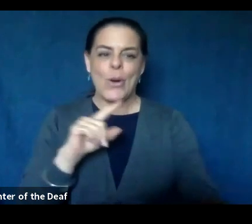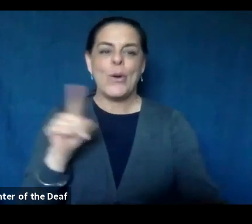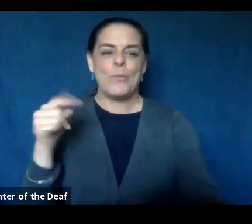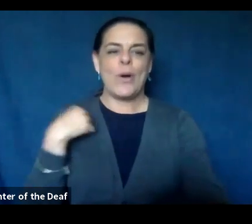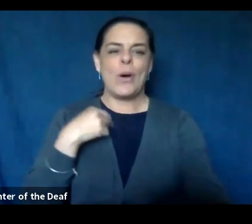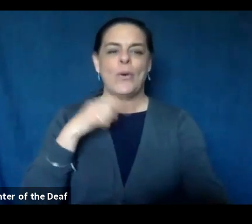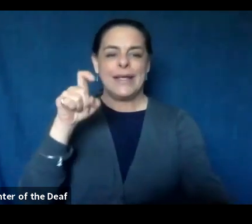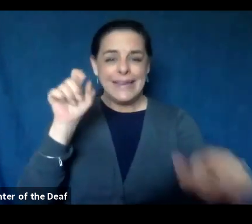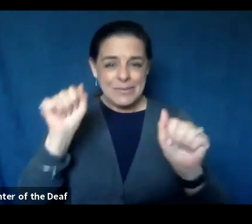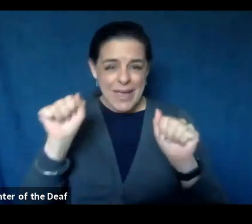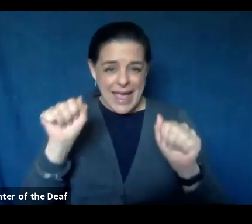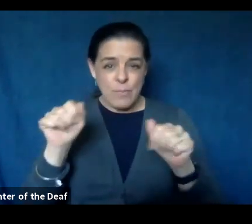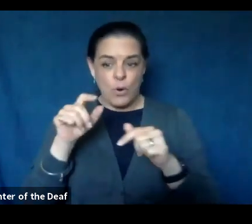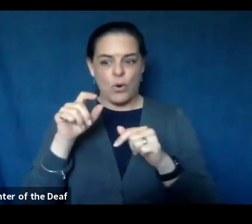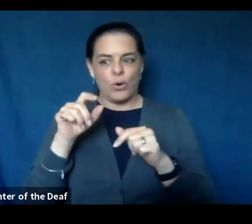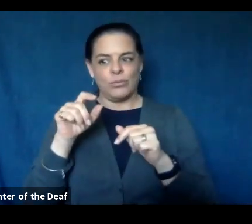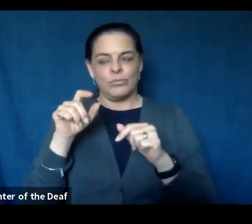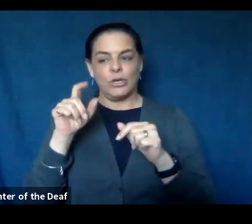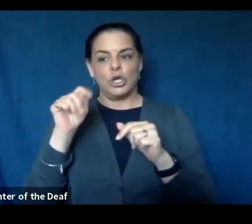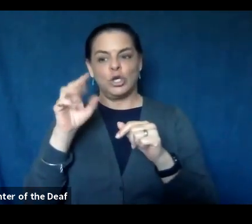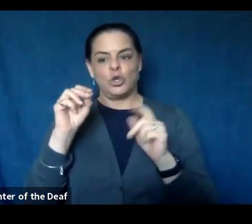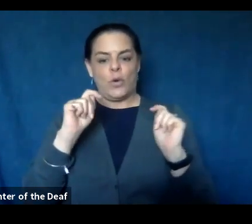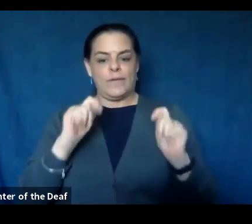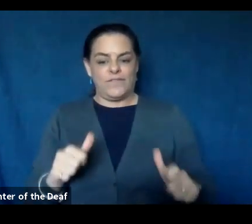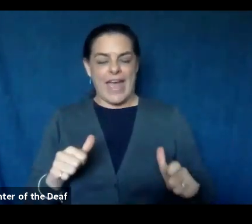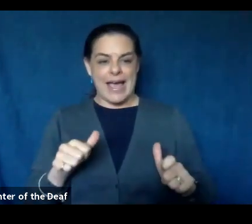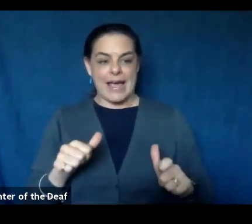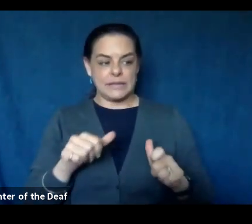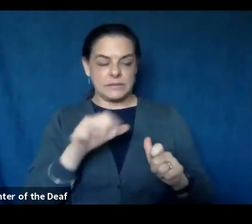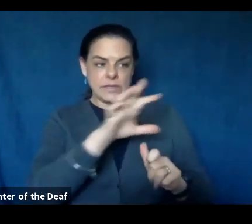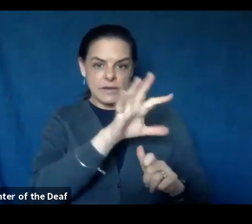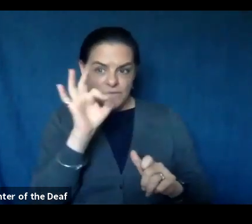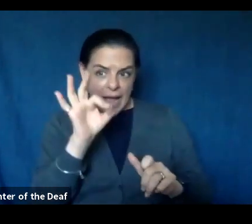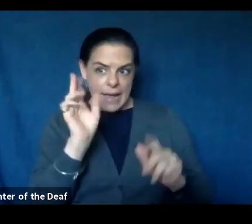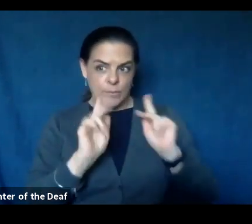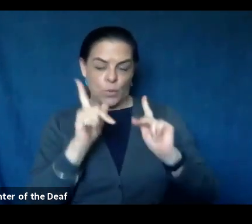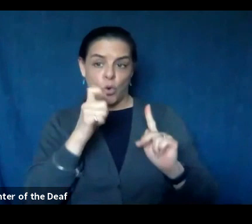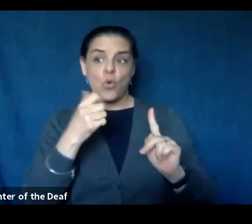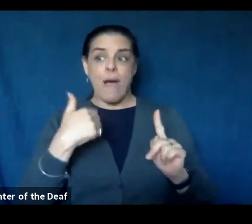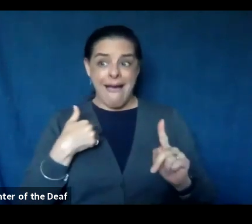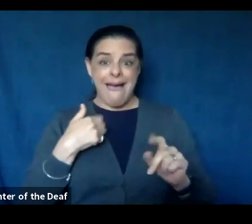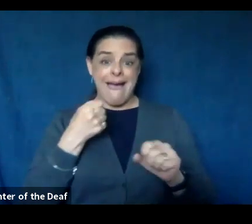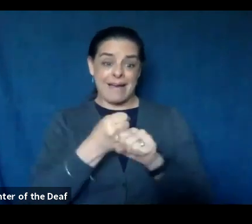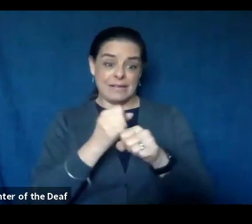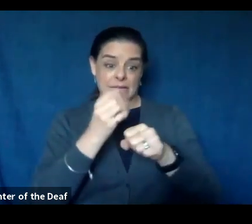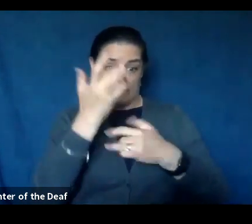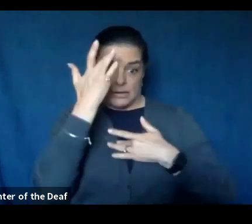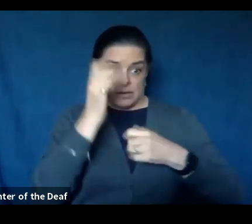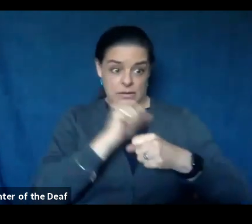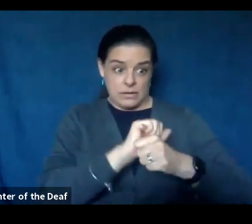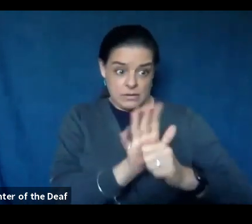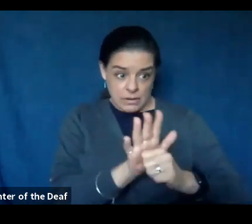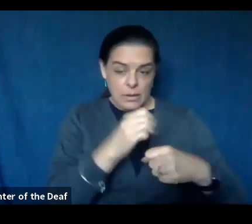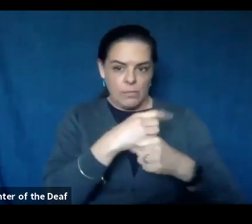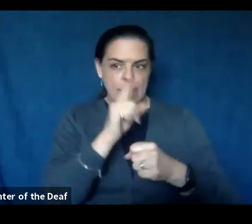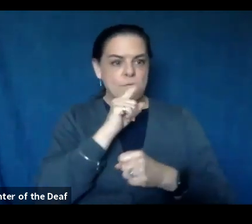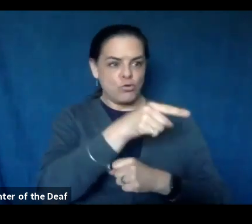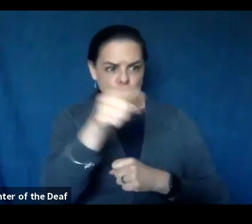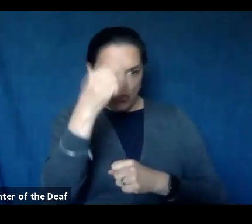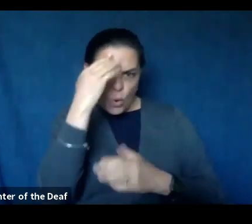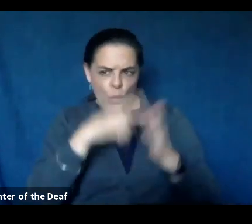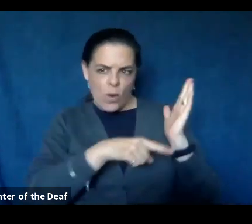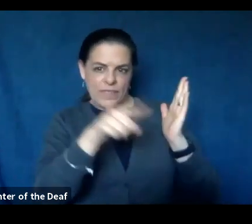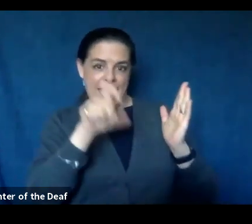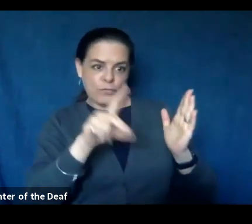what I just said. We need to be able to rapidly diagnose people that have COVID-19 and make sure that they know all the things they need to